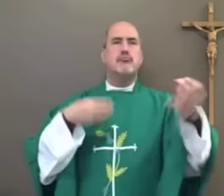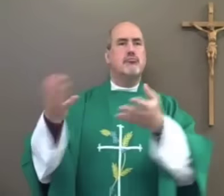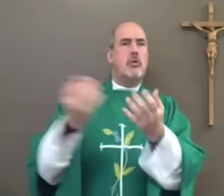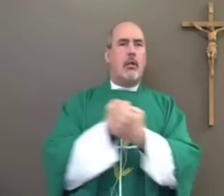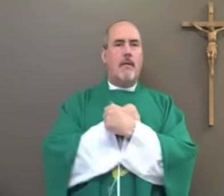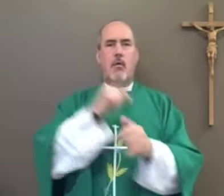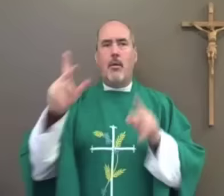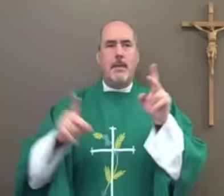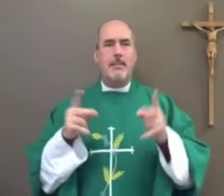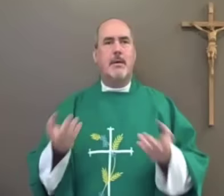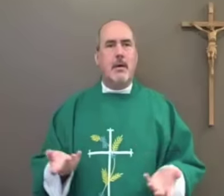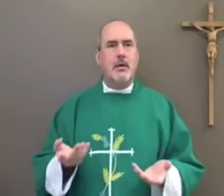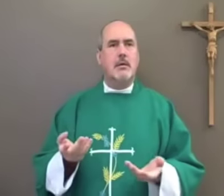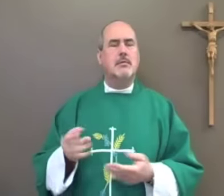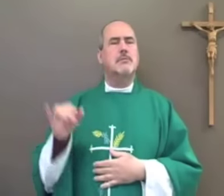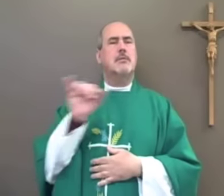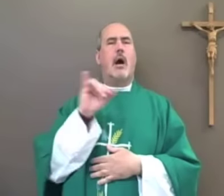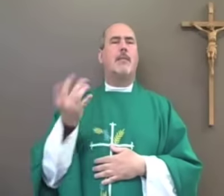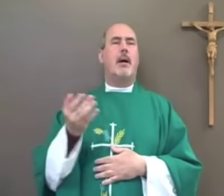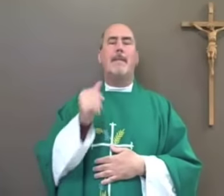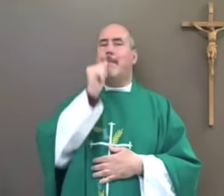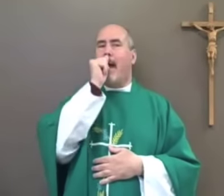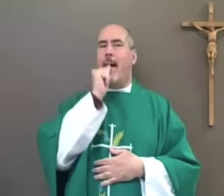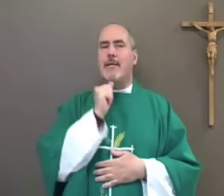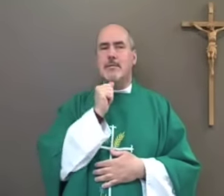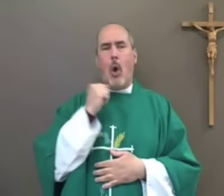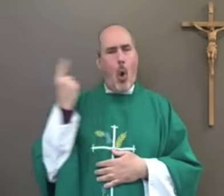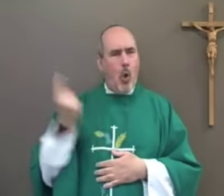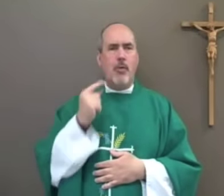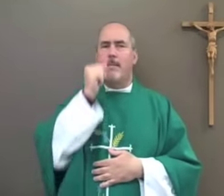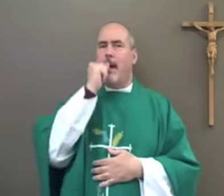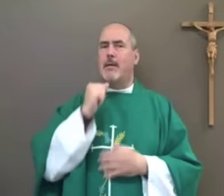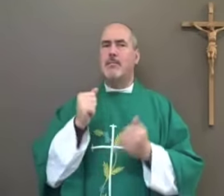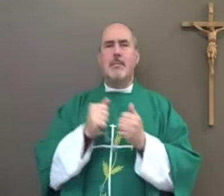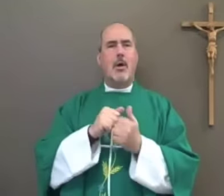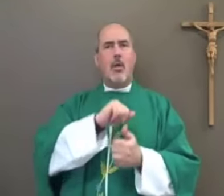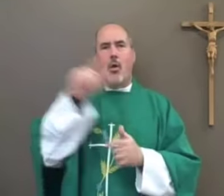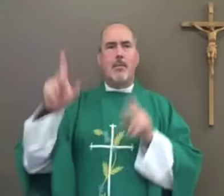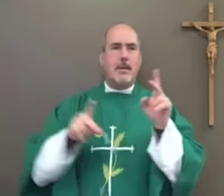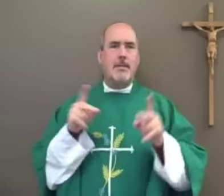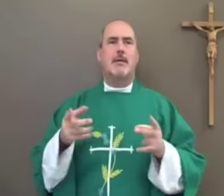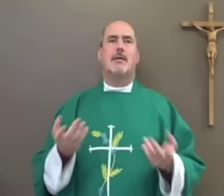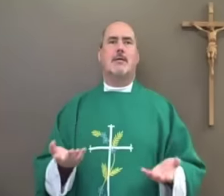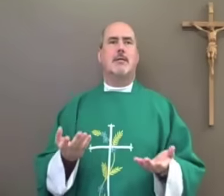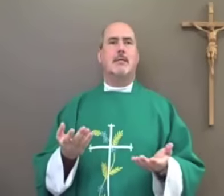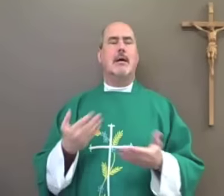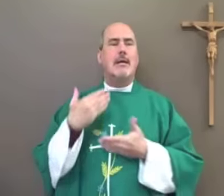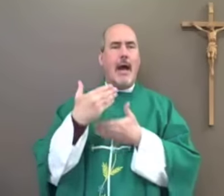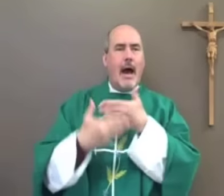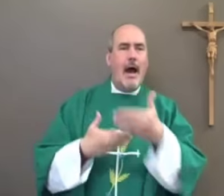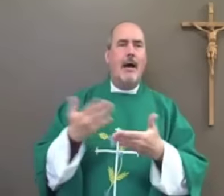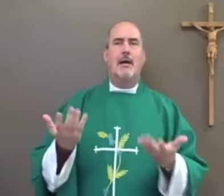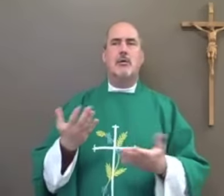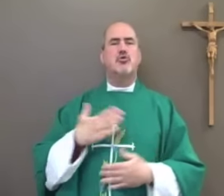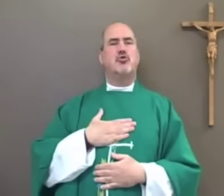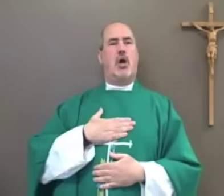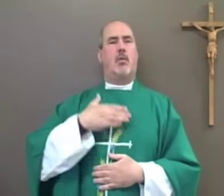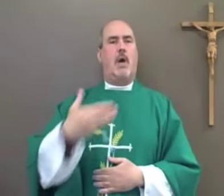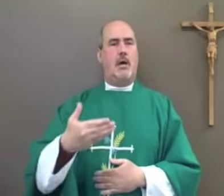to give His love to other people, to love them, to be patient with other people, to be kind and